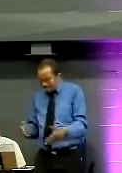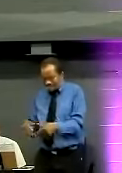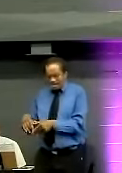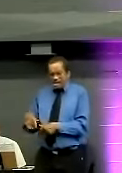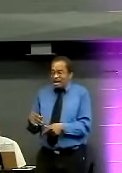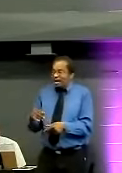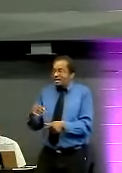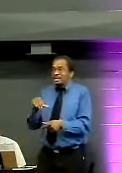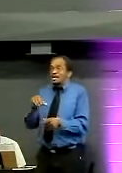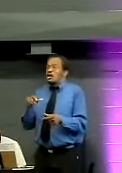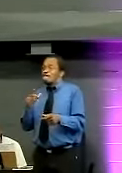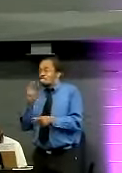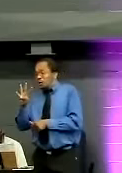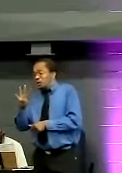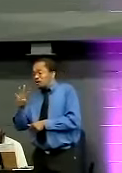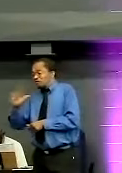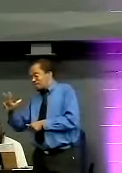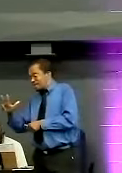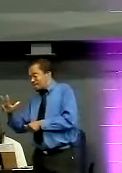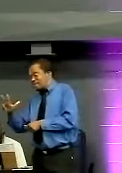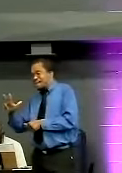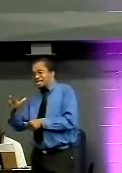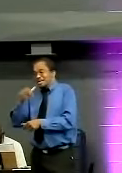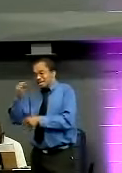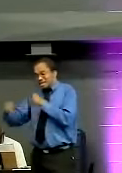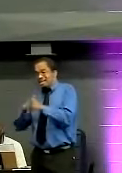to 3-4 decades ago.